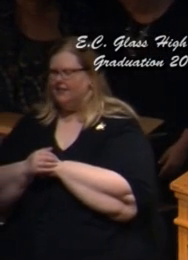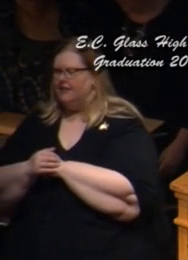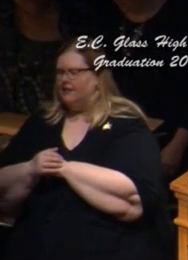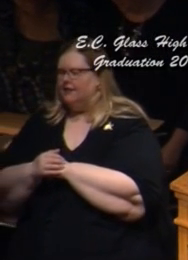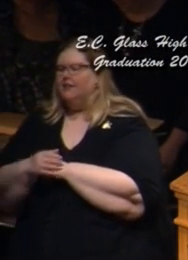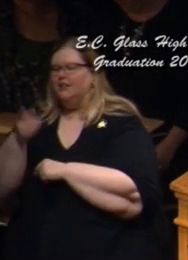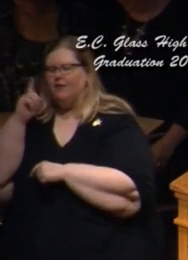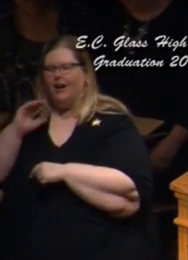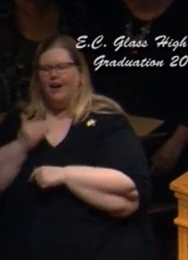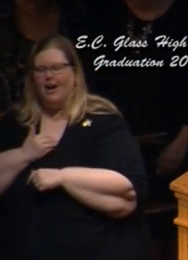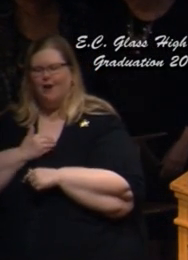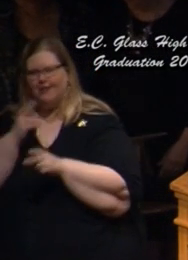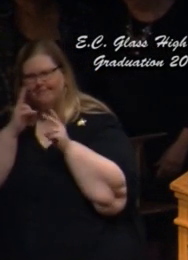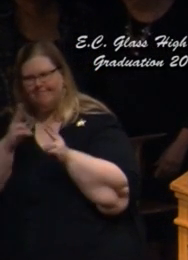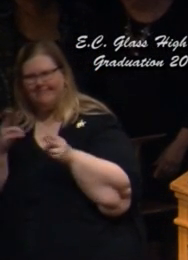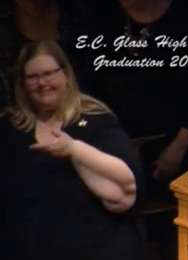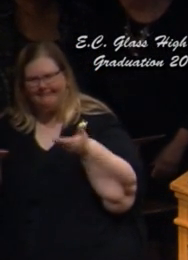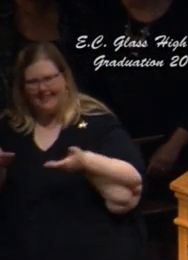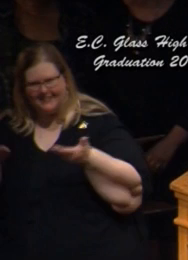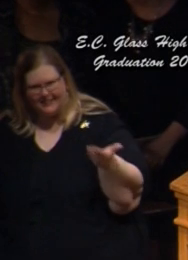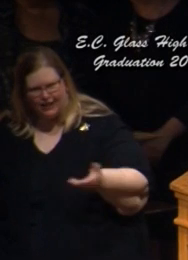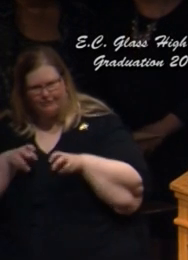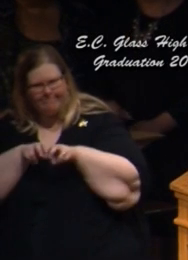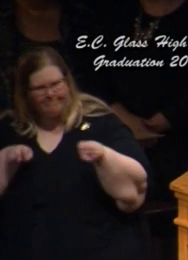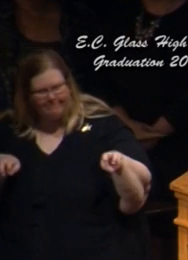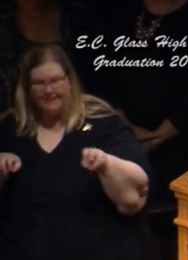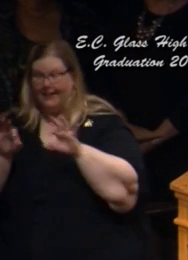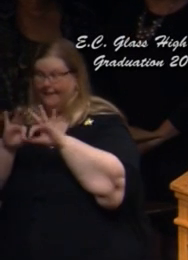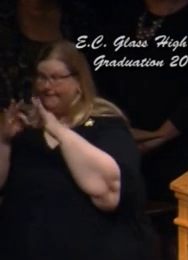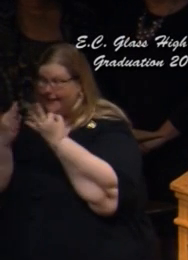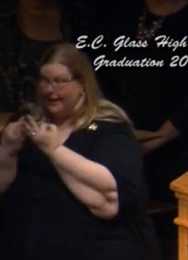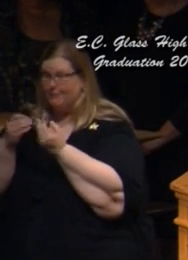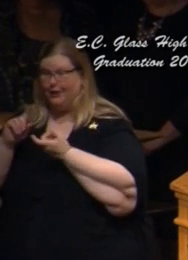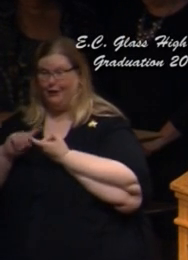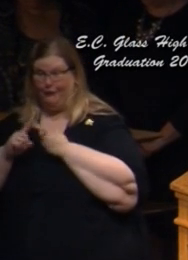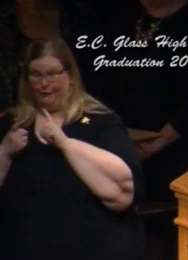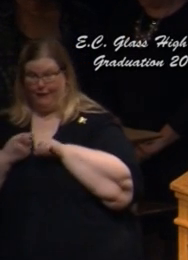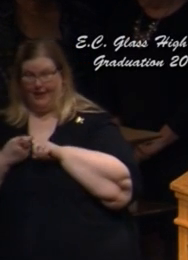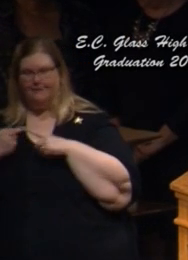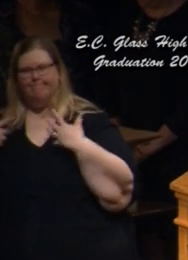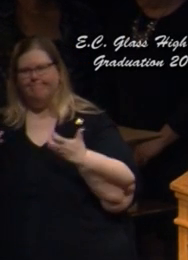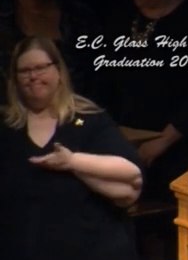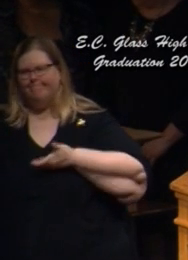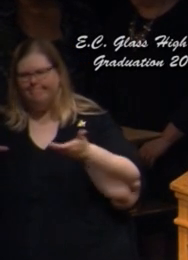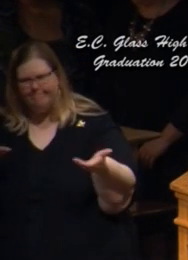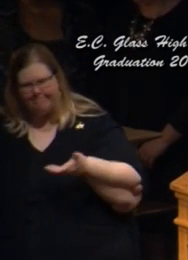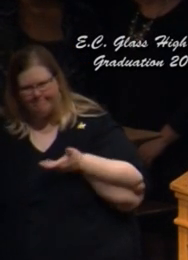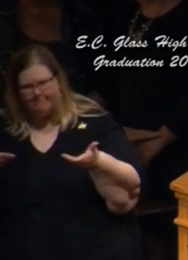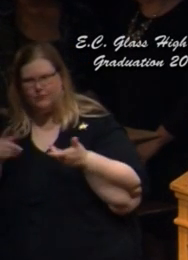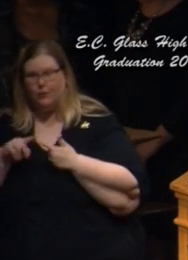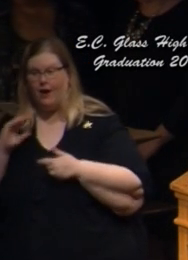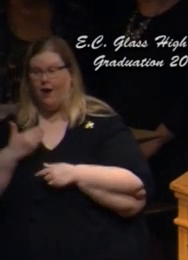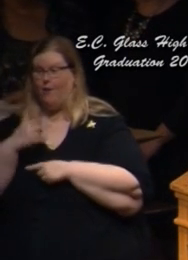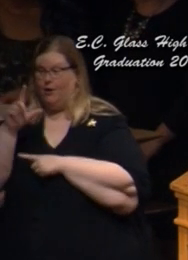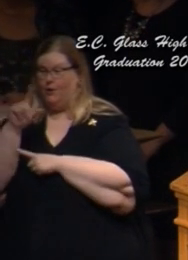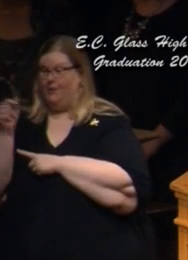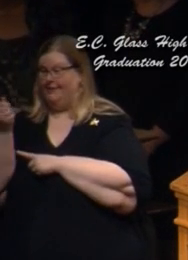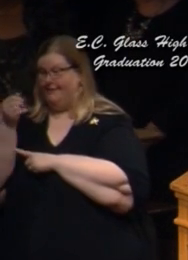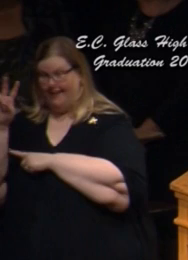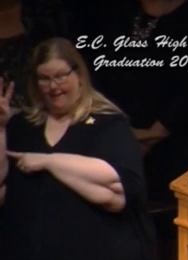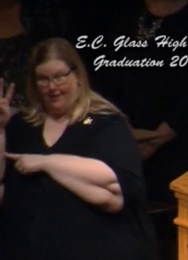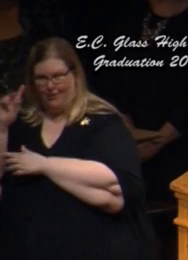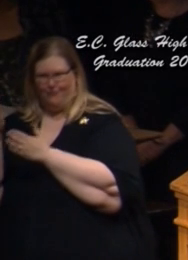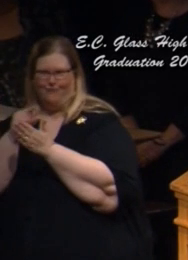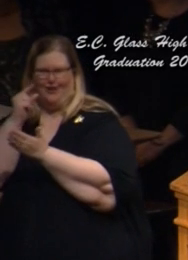To our distinguished guests on stage, family members, and friends, I would like to welcome you to our